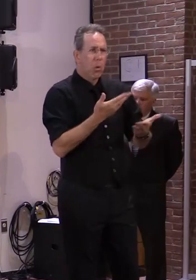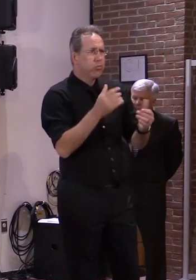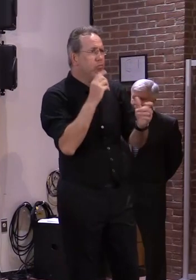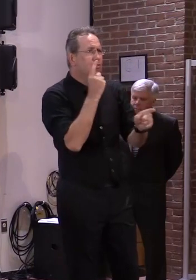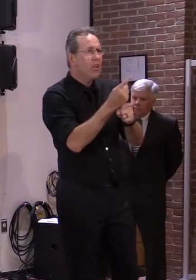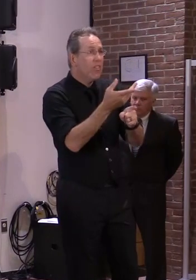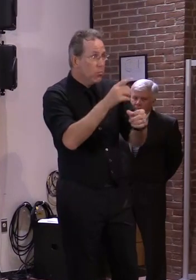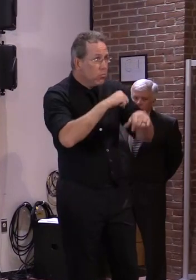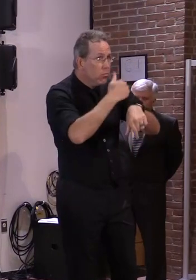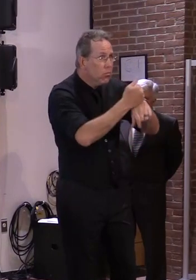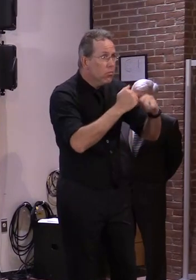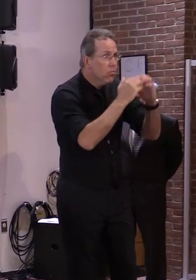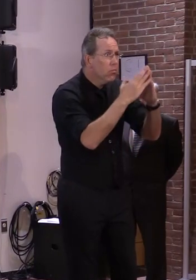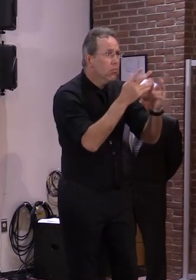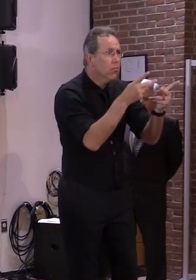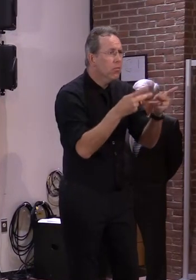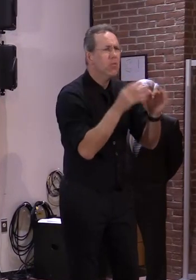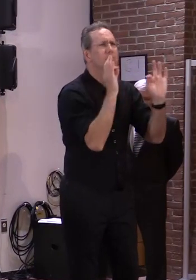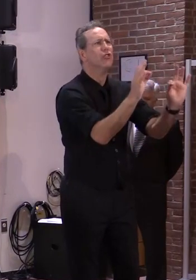Thank you.